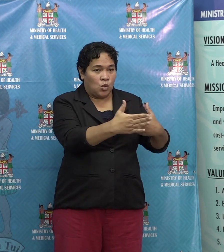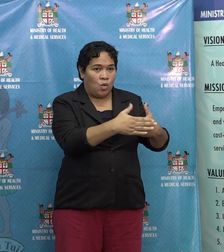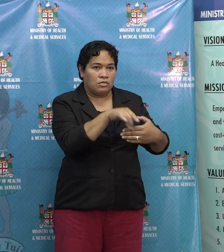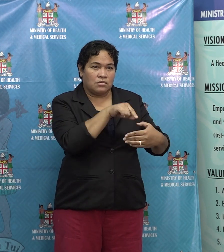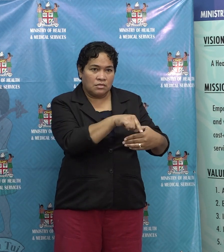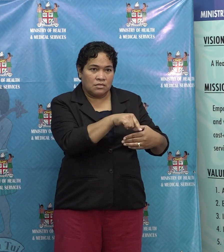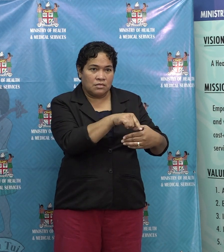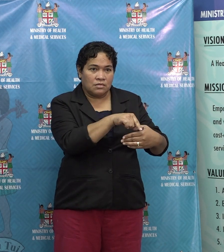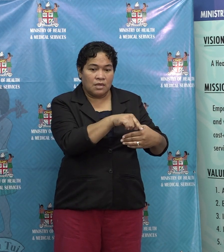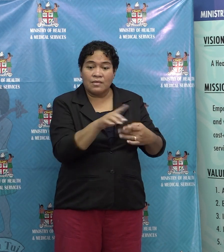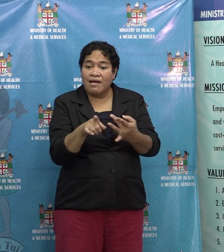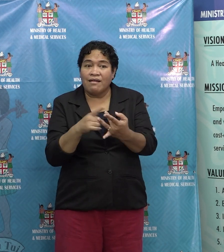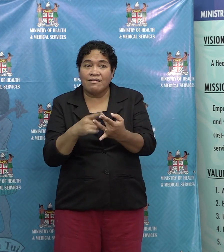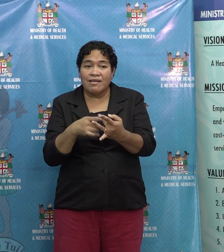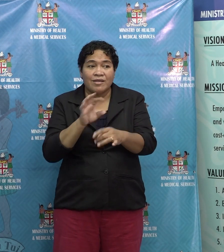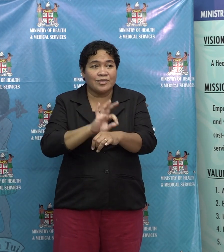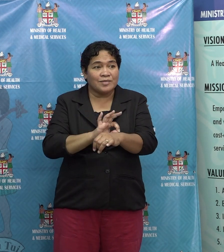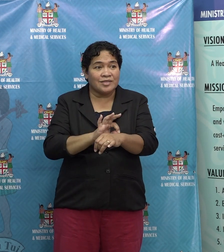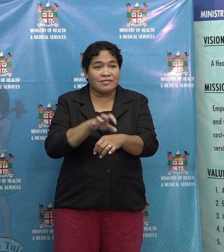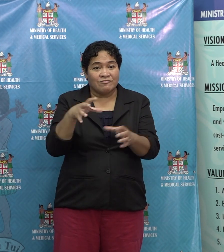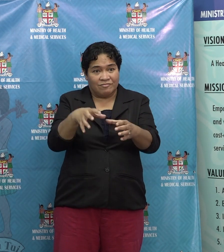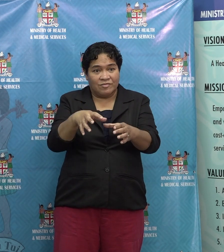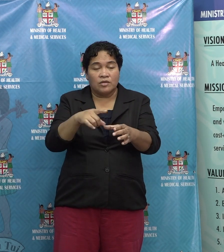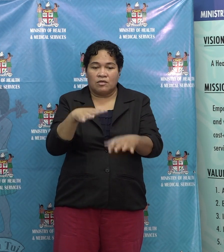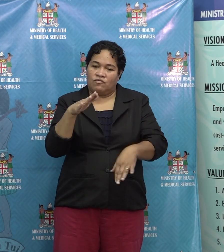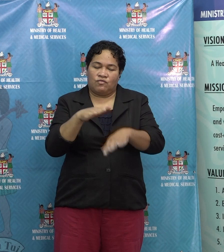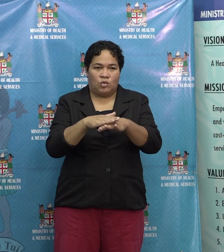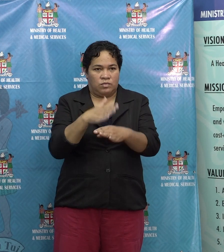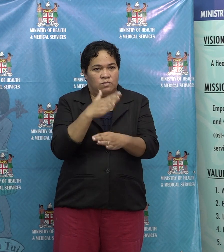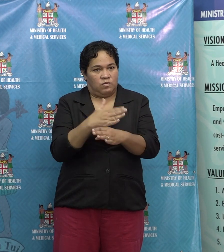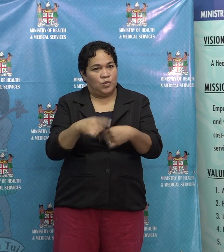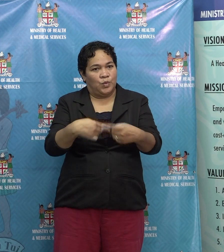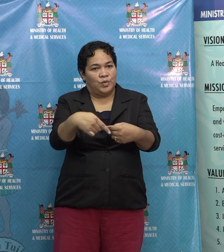the FEMAT Field Hospital is now fully operational.